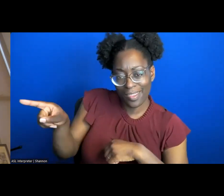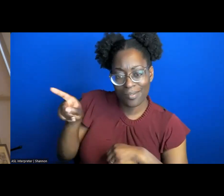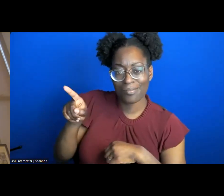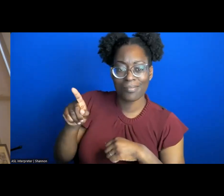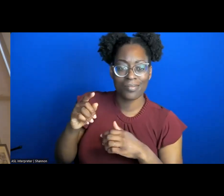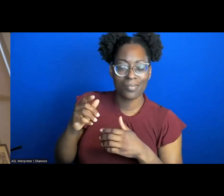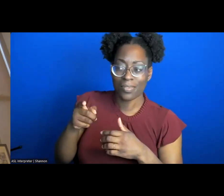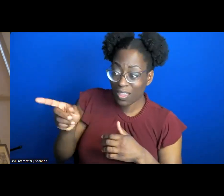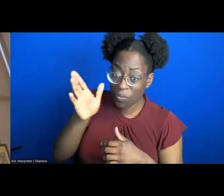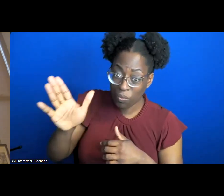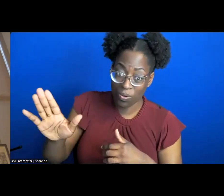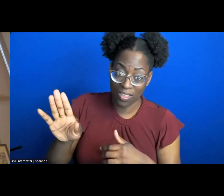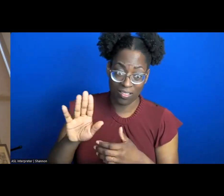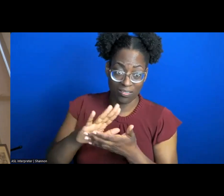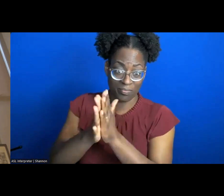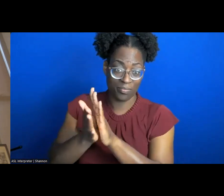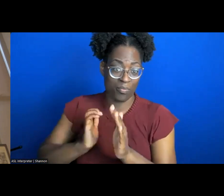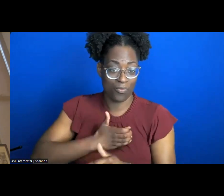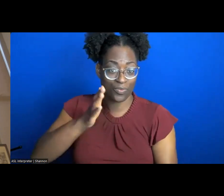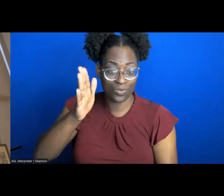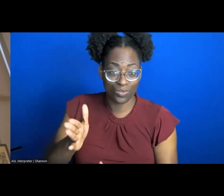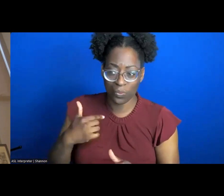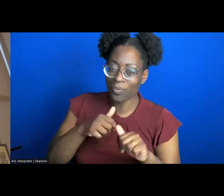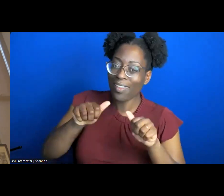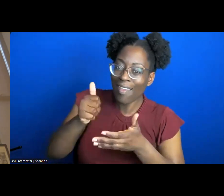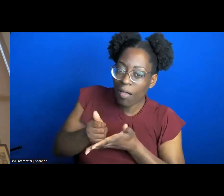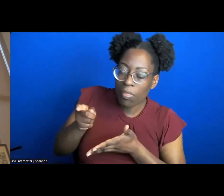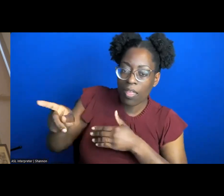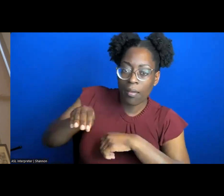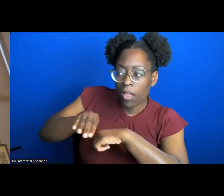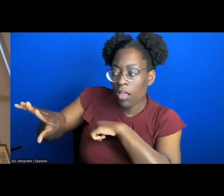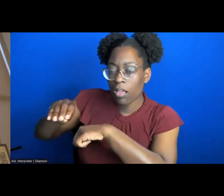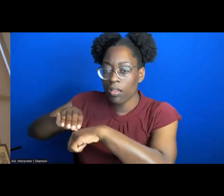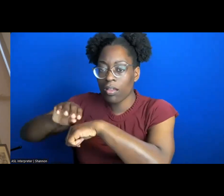to the rest of this conversation, and thank you again for giving me an opportunity to share with you all.